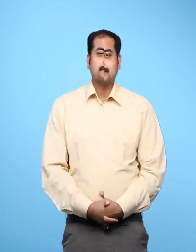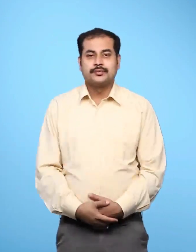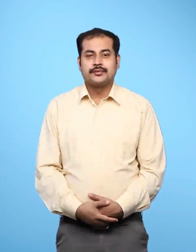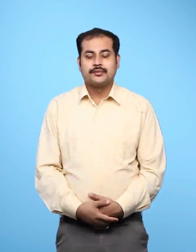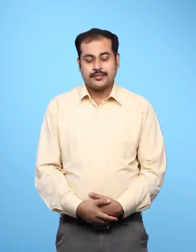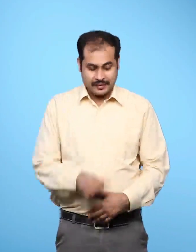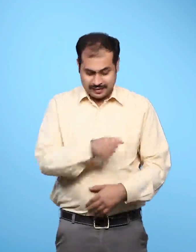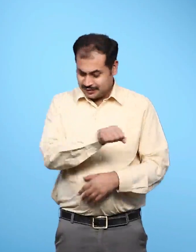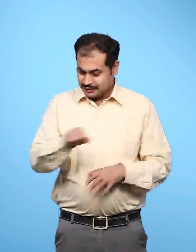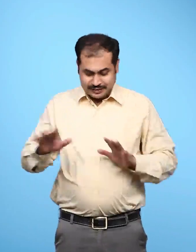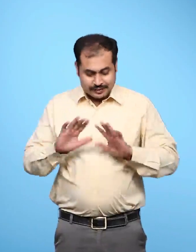What do you see?